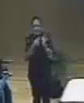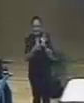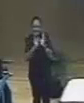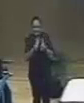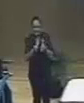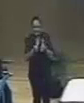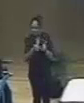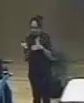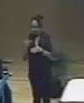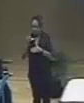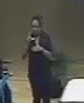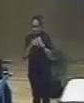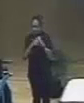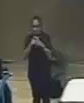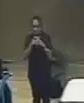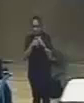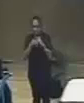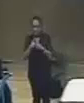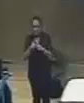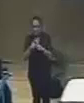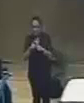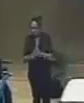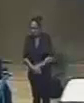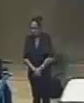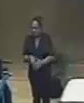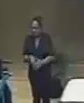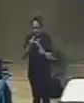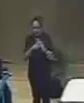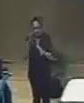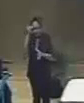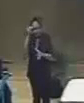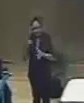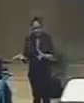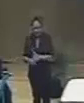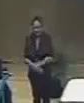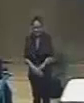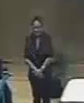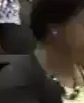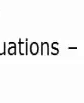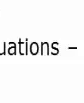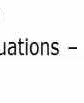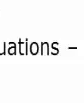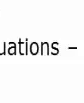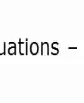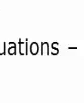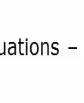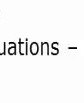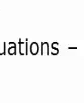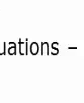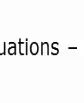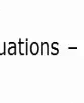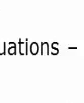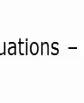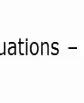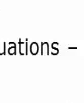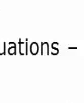sector. KDAD, not so much New Zealand and Pacific at the